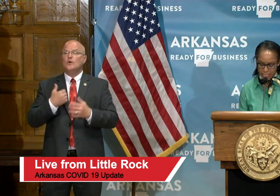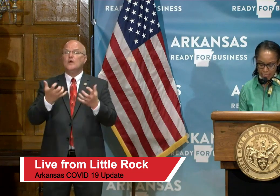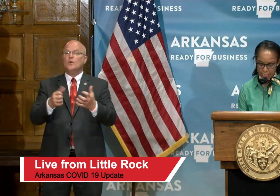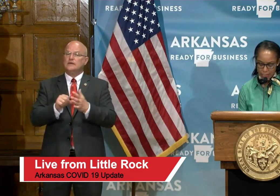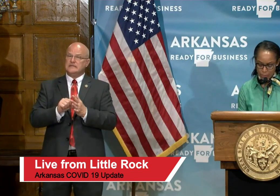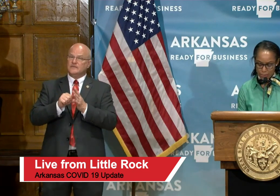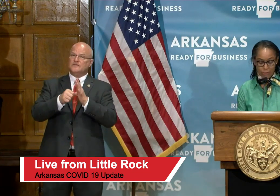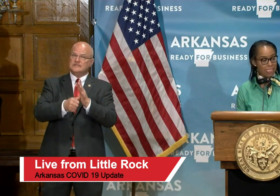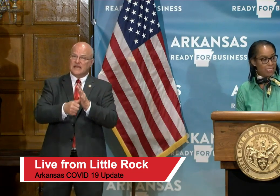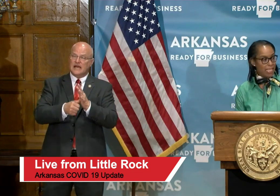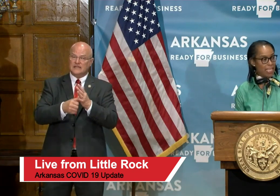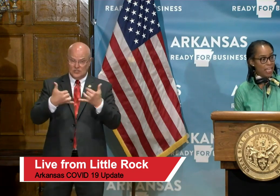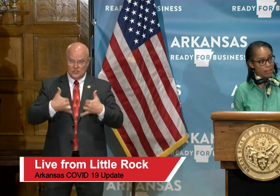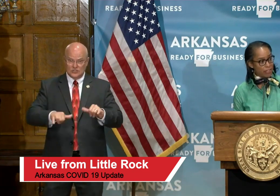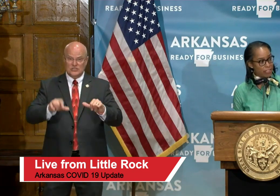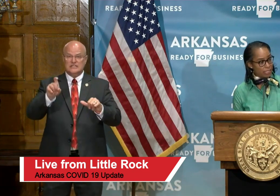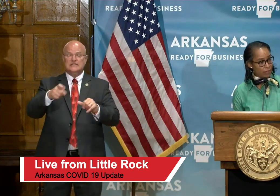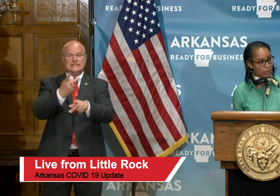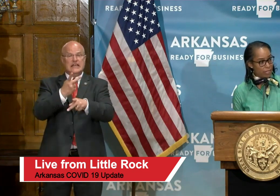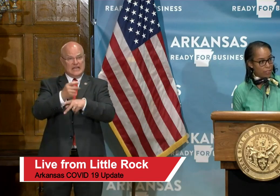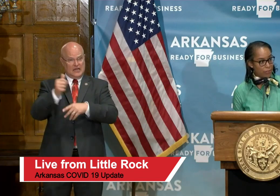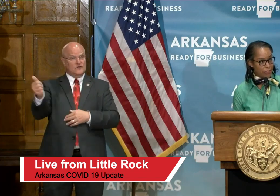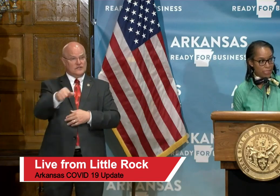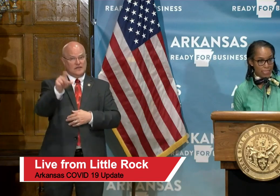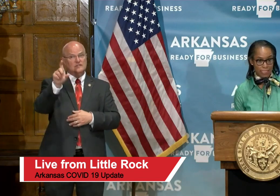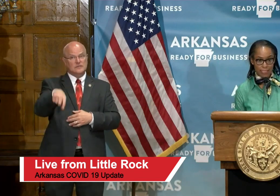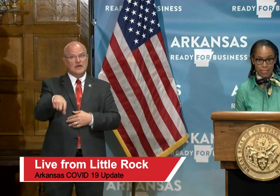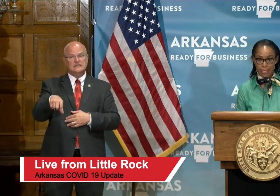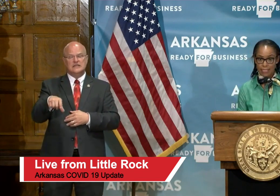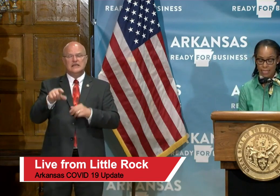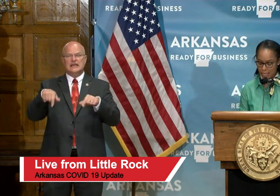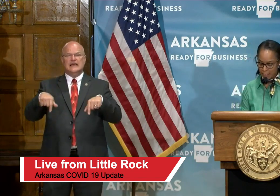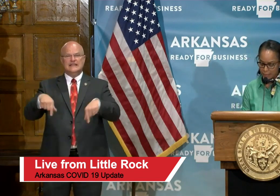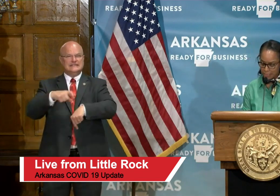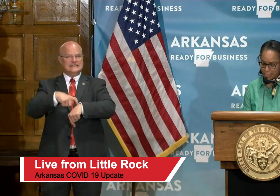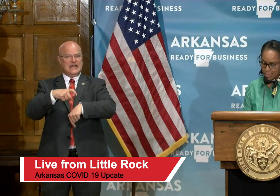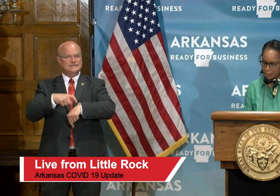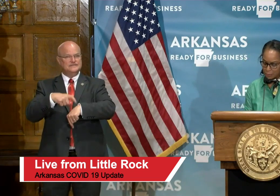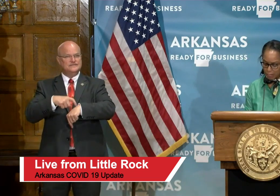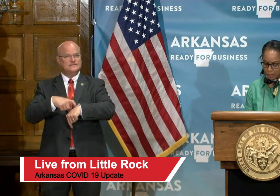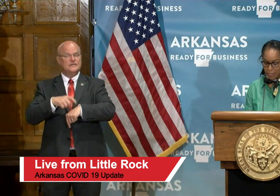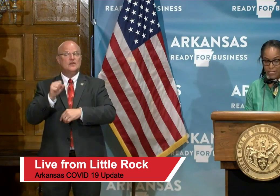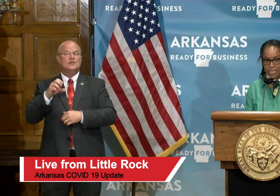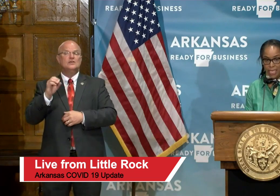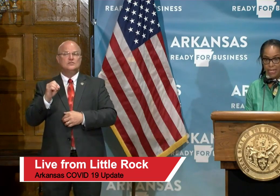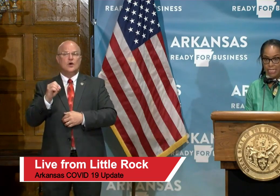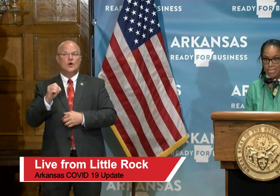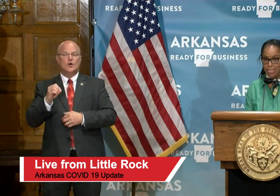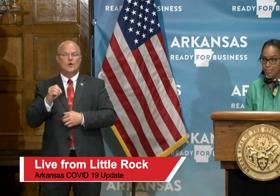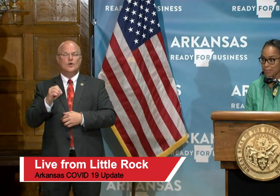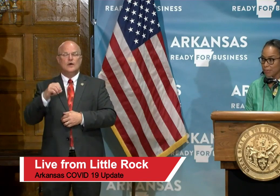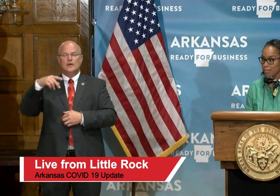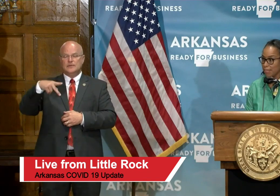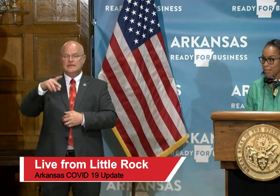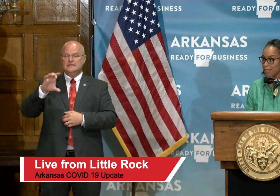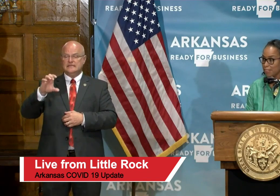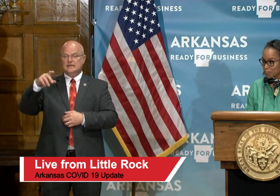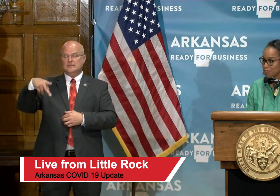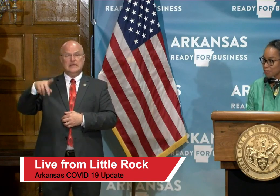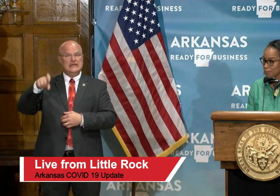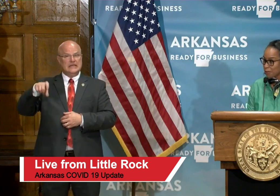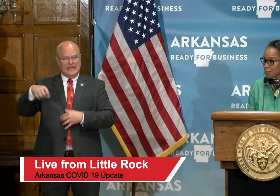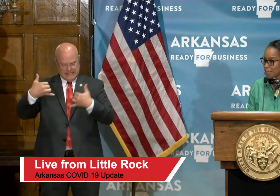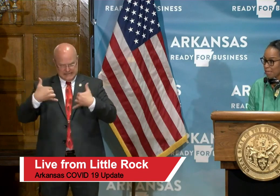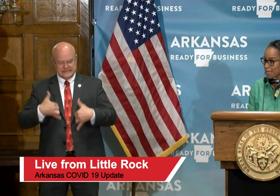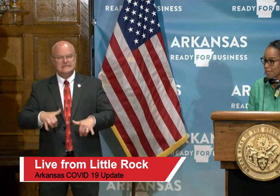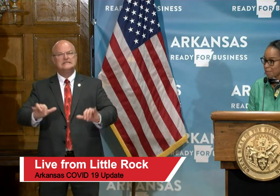to emphasize that you still need to take care of yourself during this times, and so primary care needs